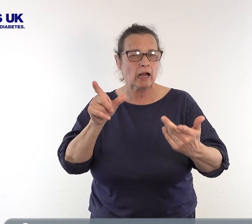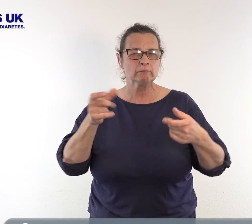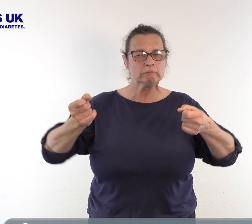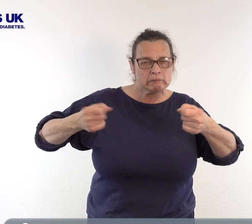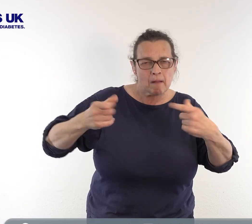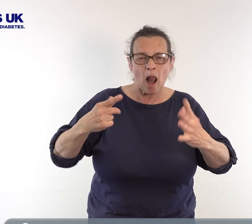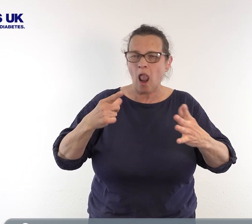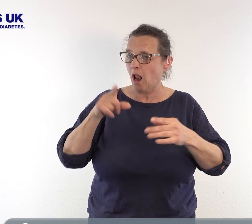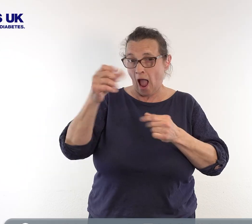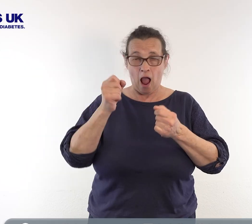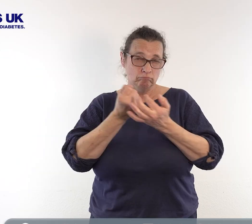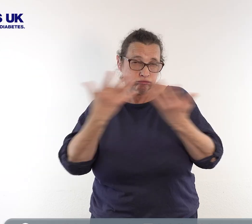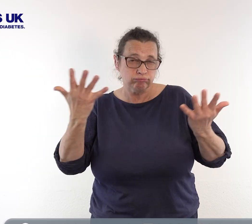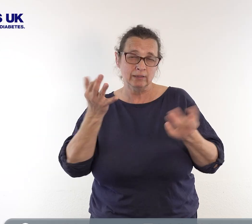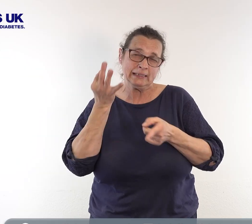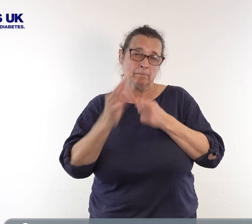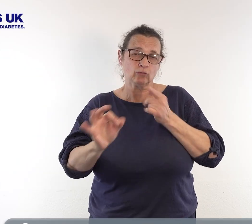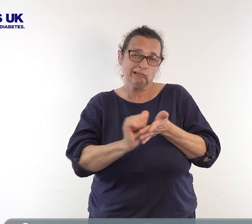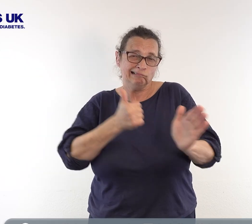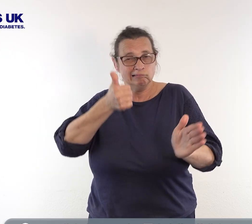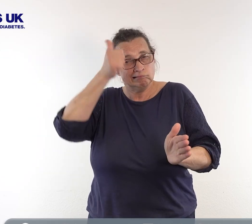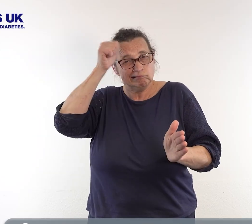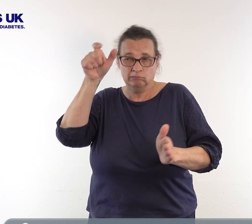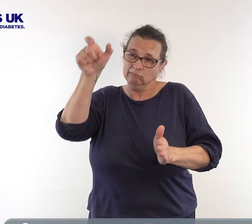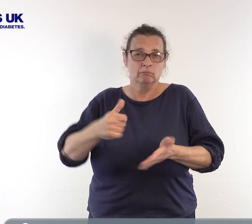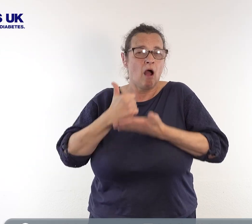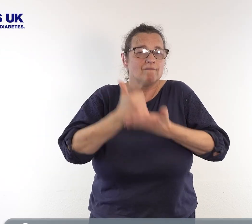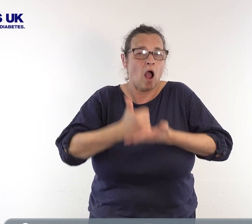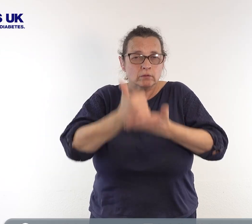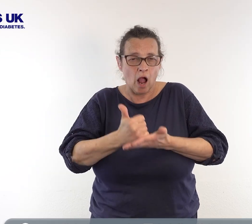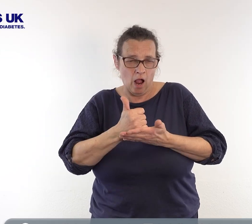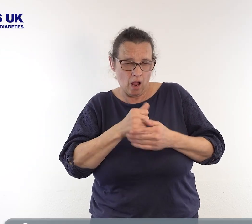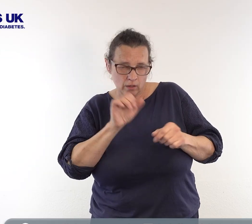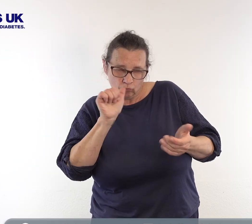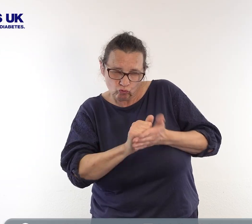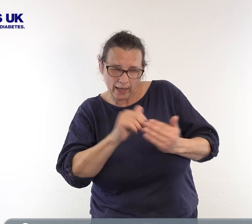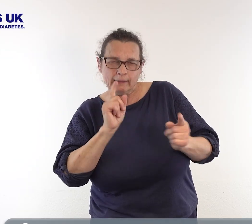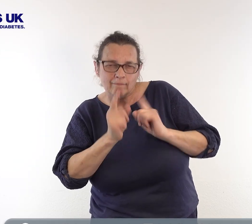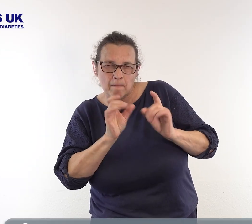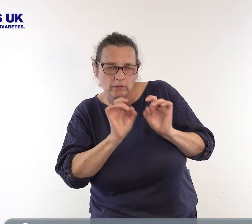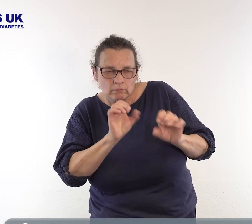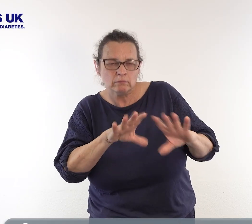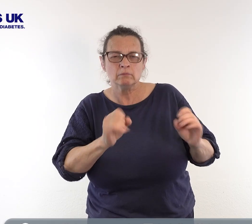many aspects of living with diabetes, including food, getting active, work, driving and